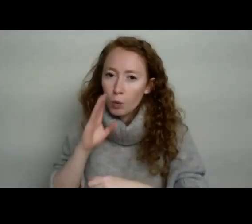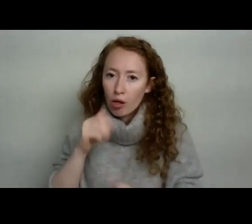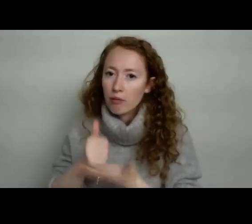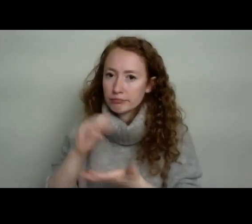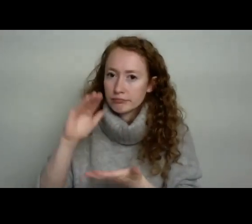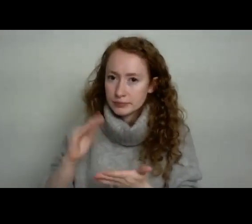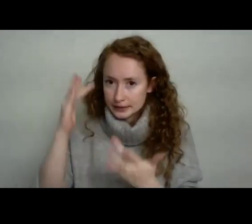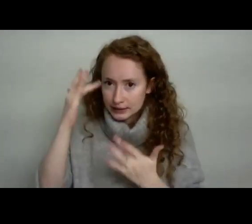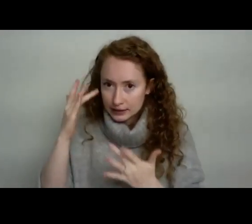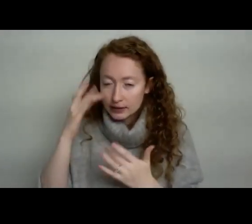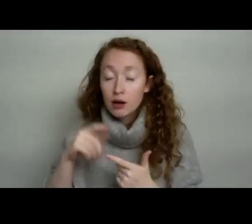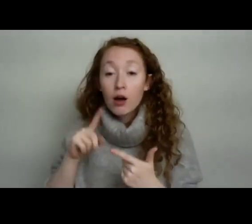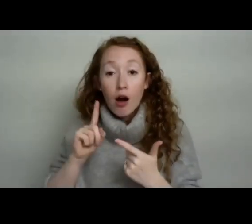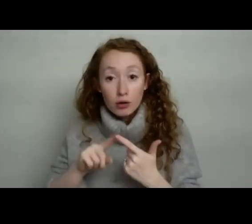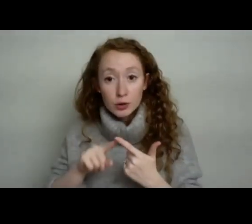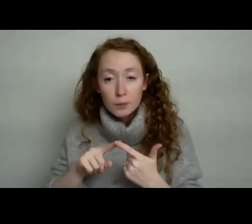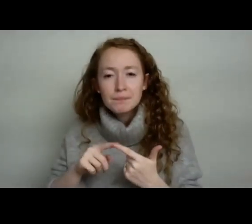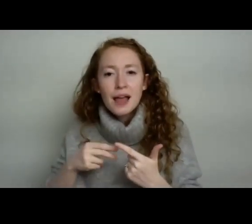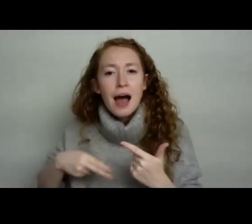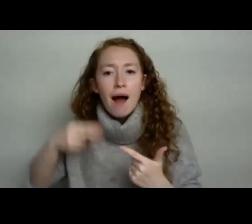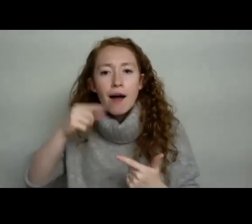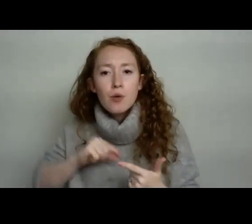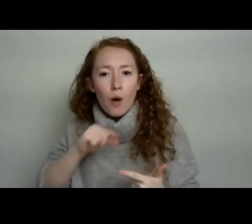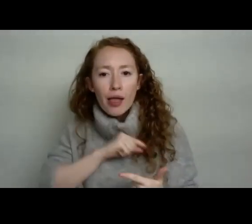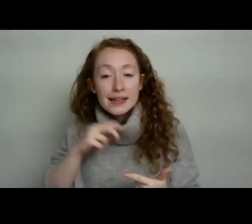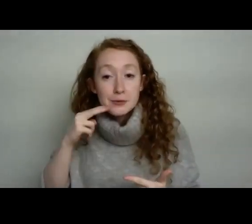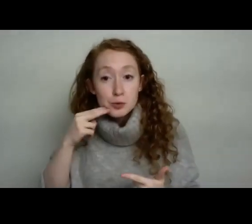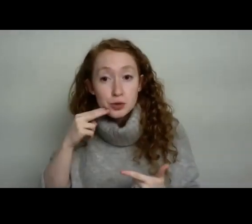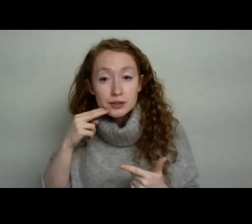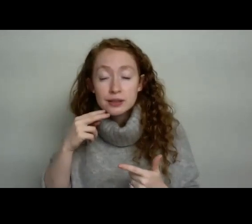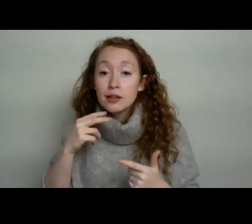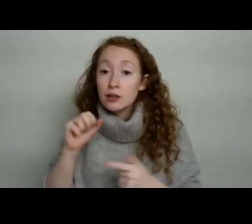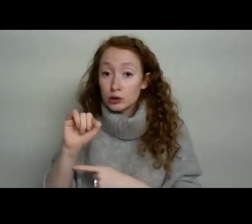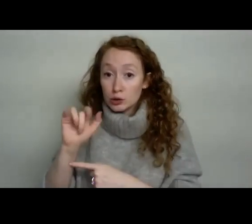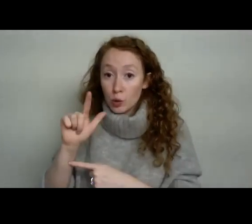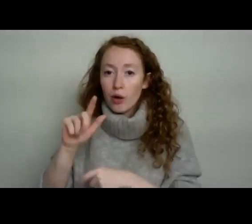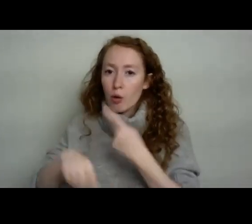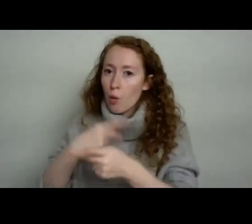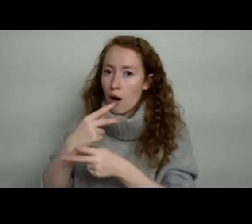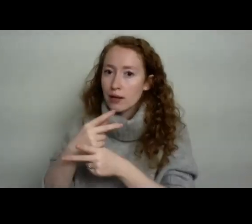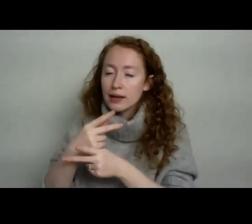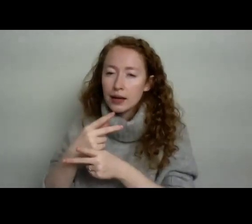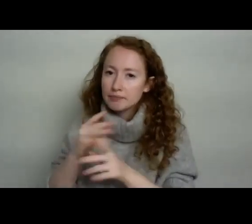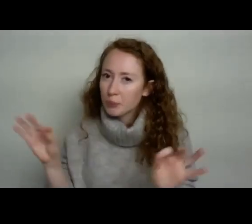nutrient density, whether it's from the potting soil that you begin with to the soil you plant in. We feed every 2 weeks with our fish and